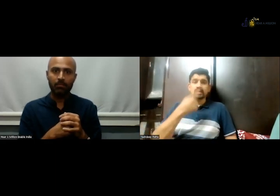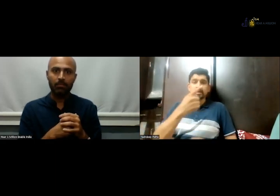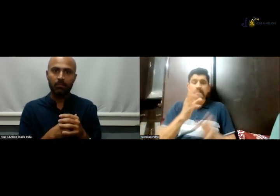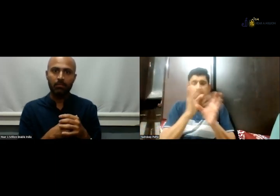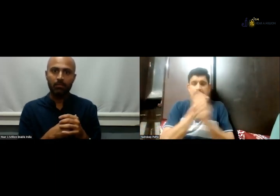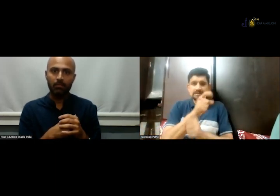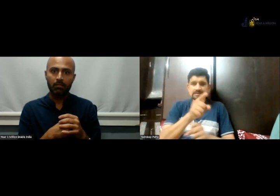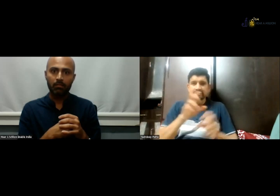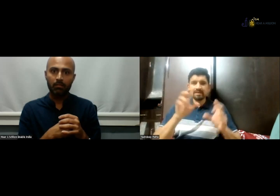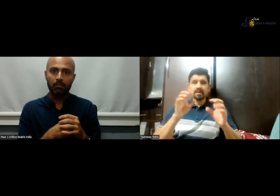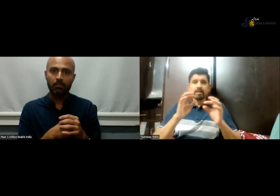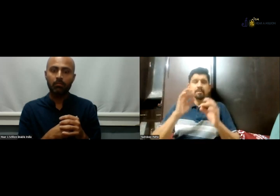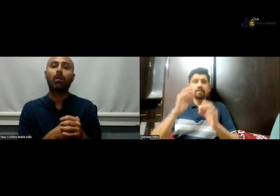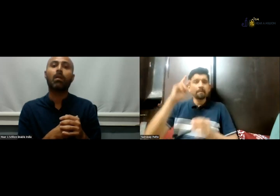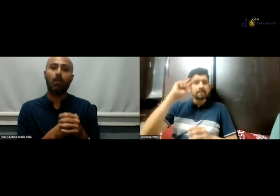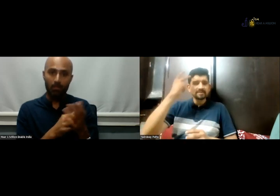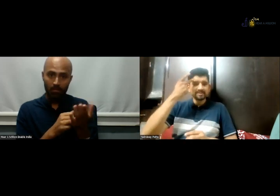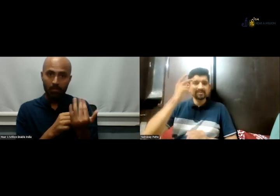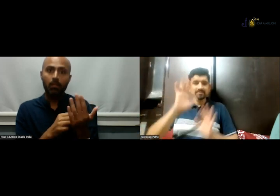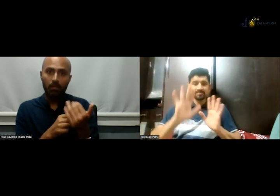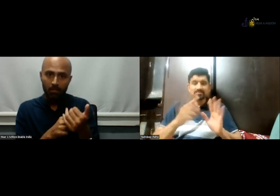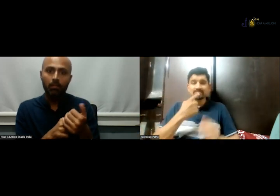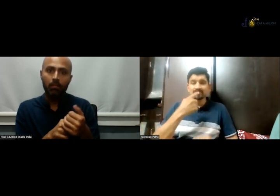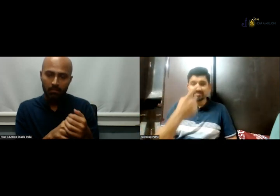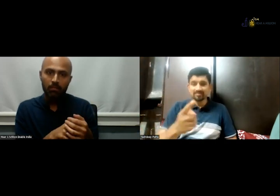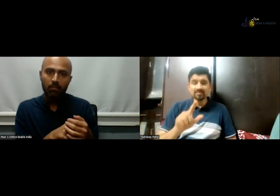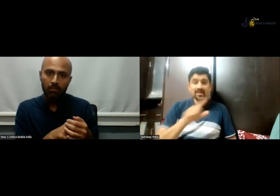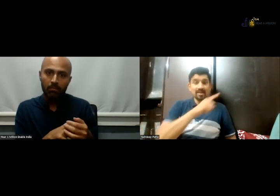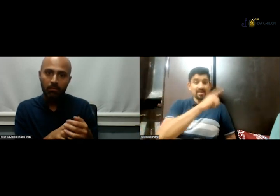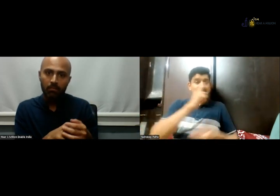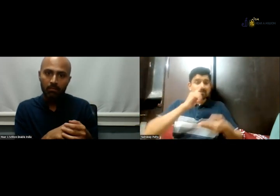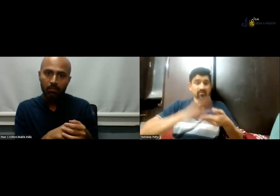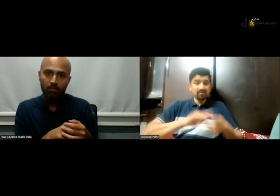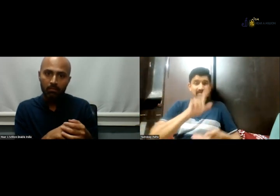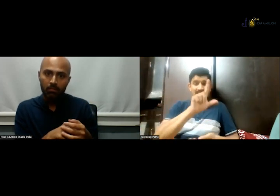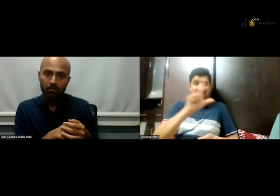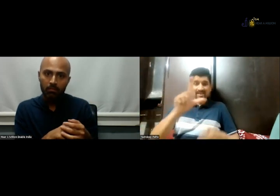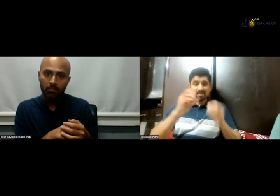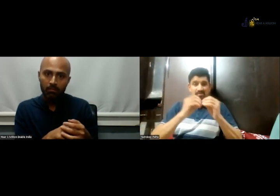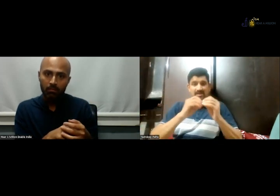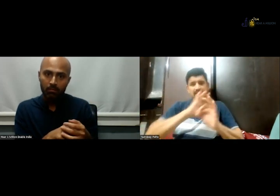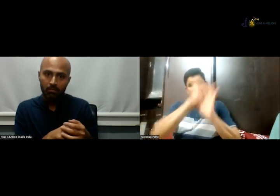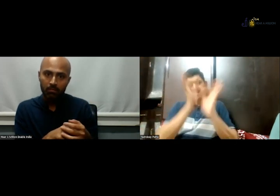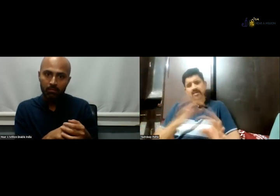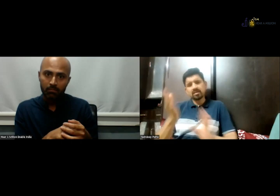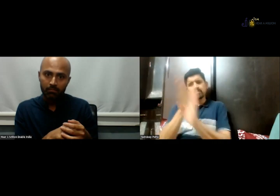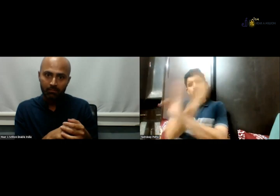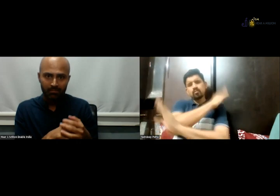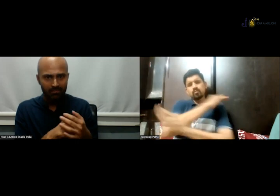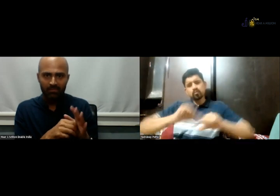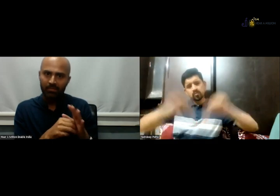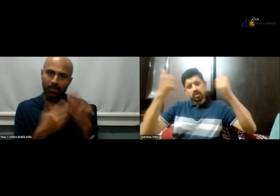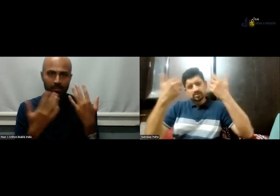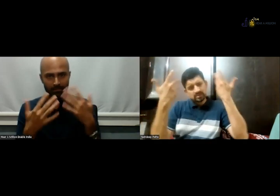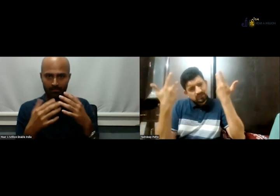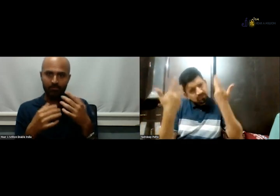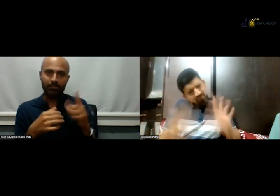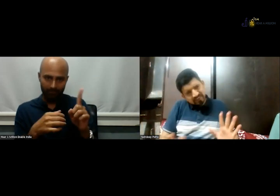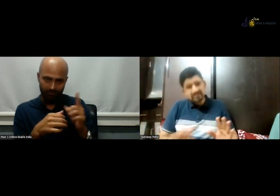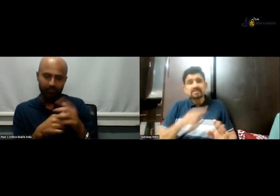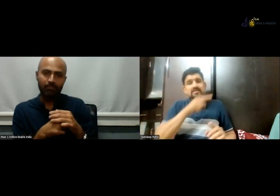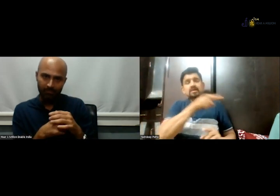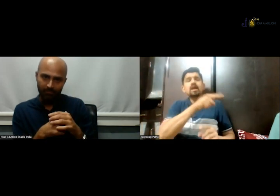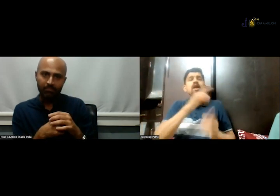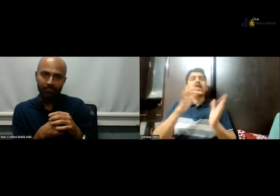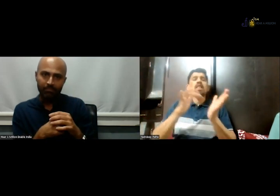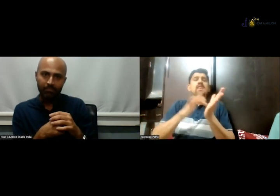and after a week, her result was declared. Maybe there was a misunderstanding. So my wife, when she completed her LLB,